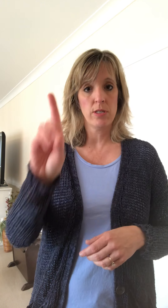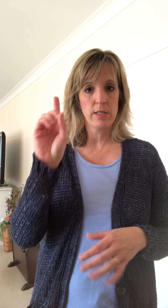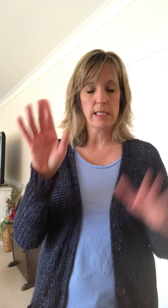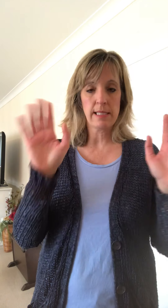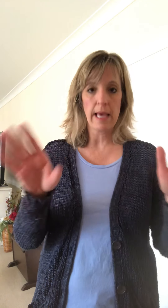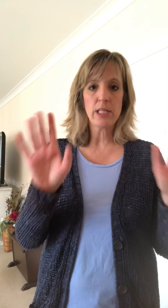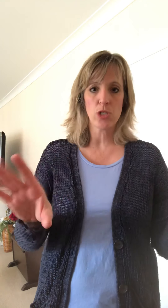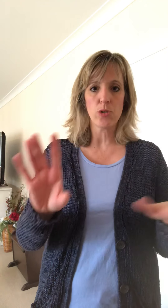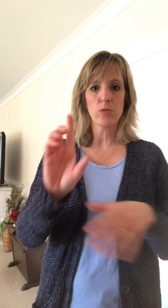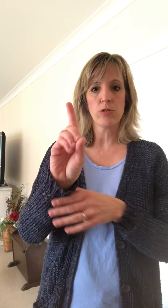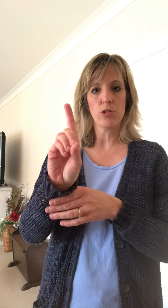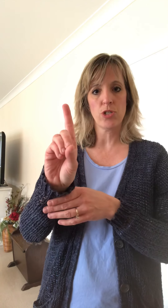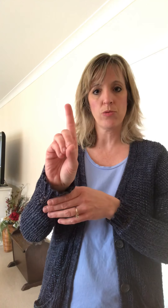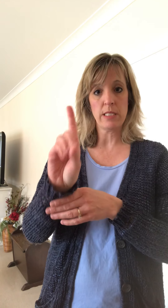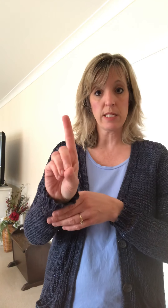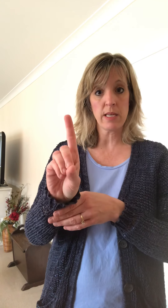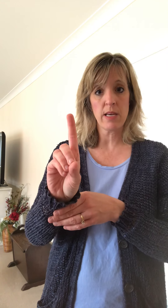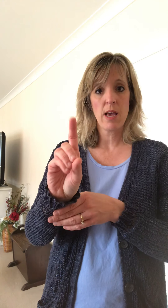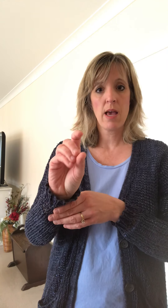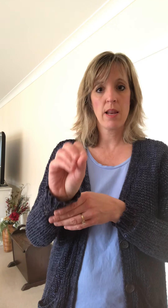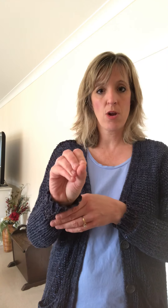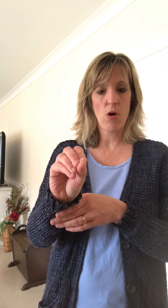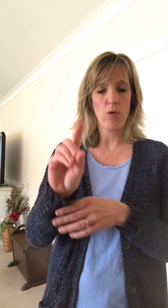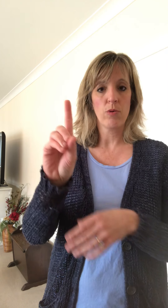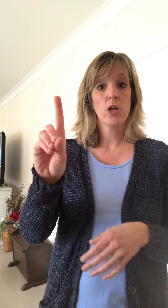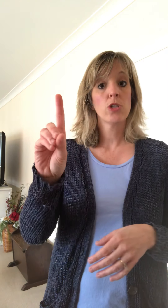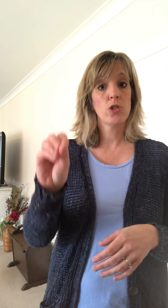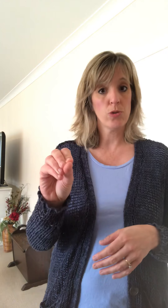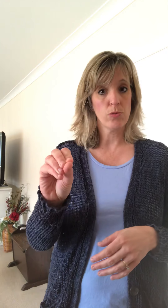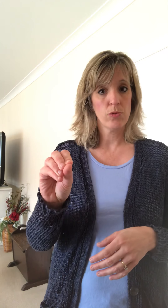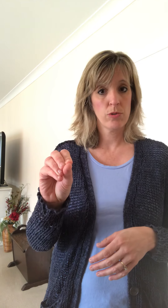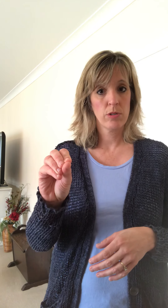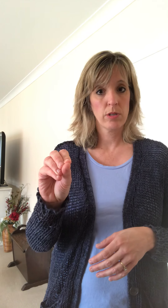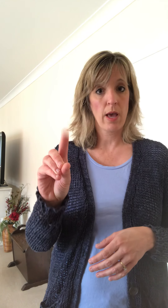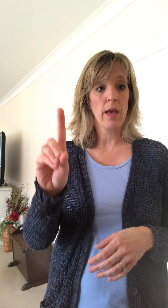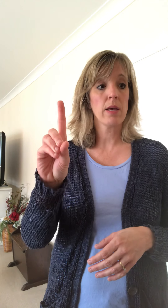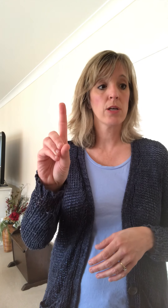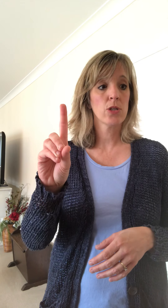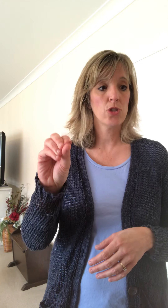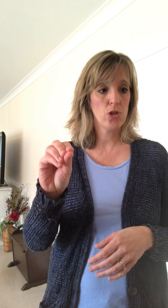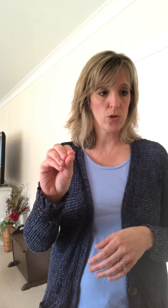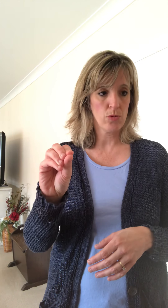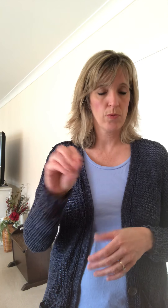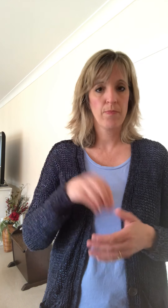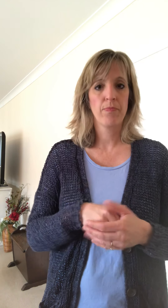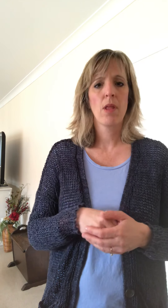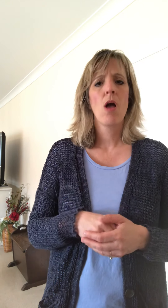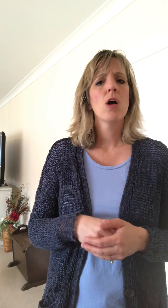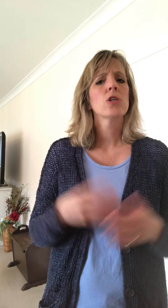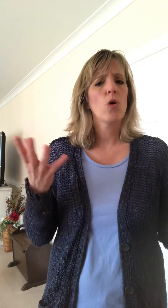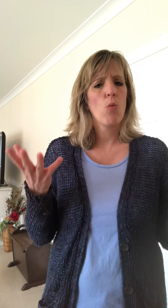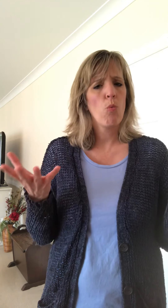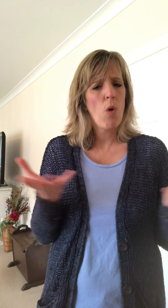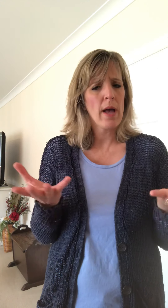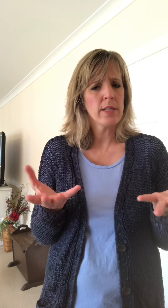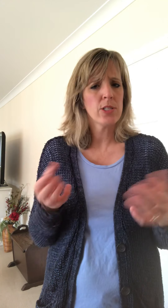To say do, you just do a D and an O. Do. Okay? Do. So what